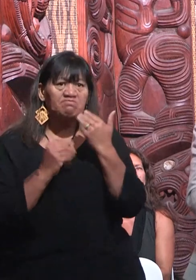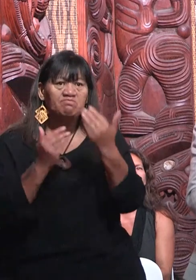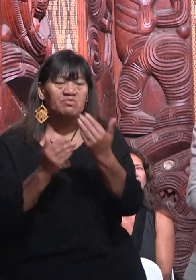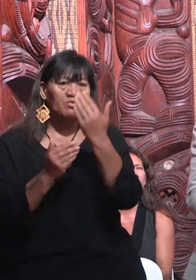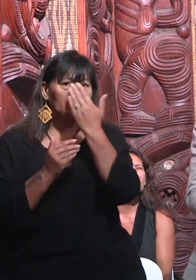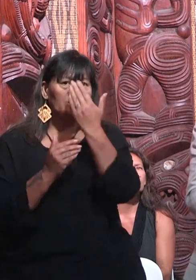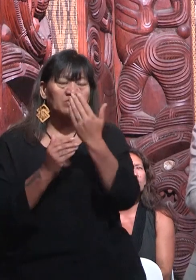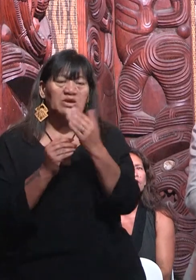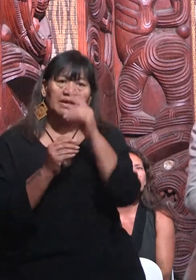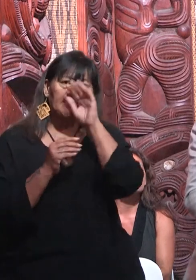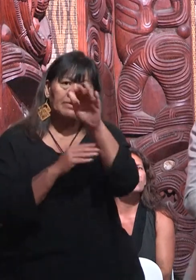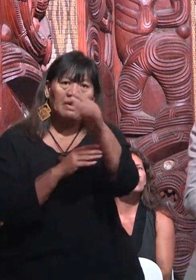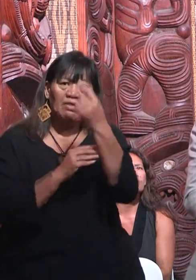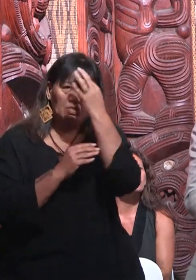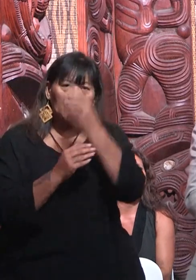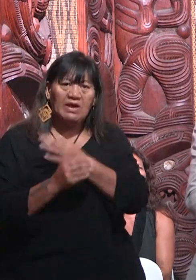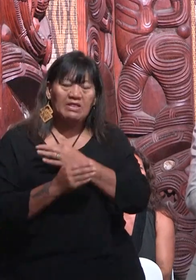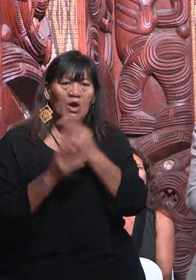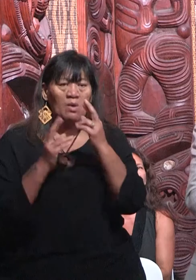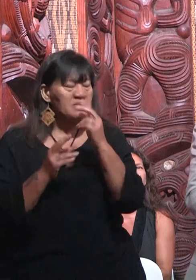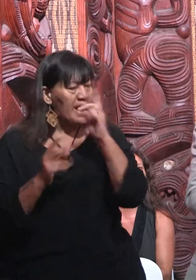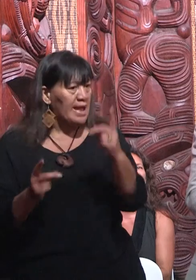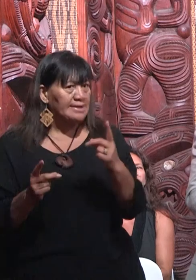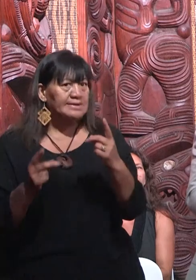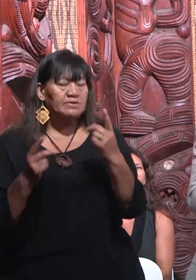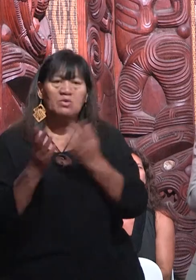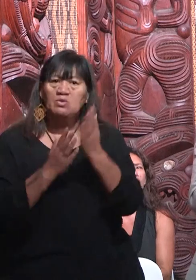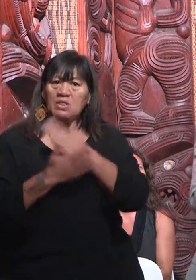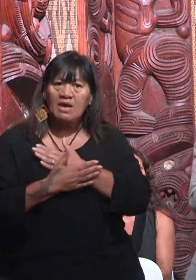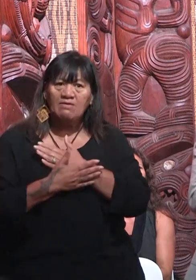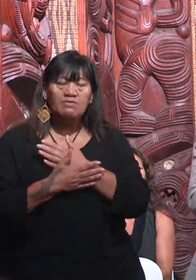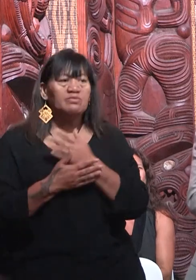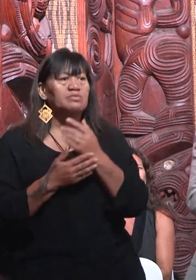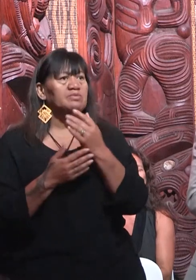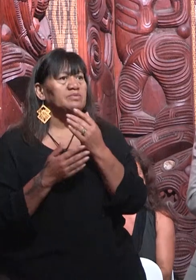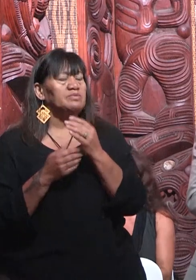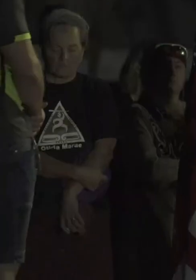future with faith, hope, love, and vision.